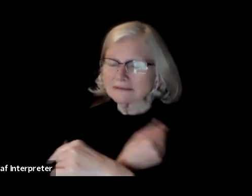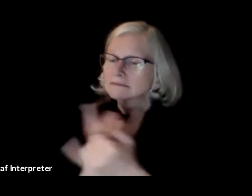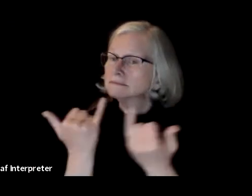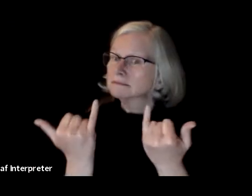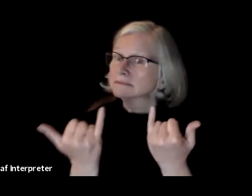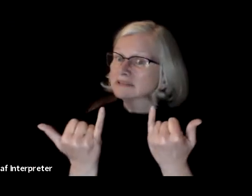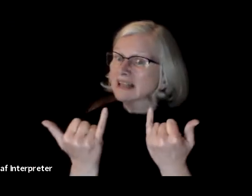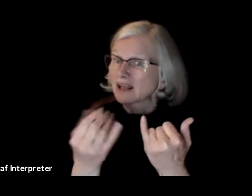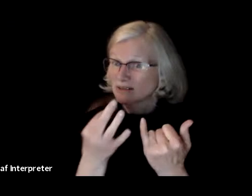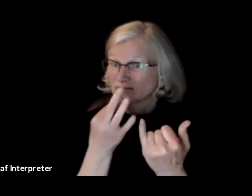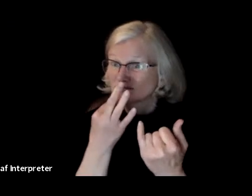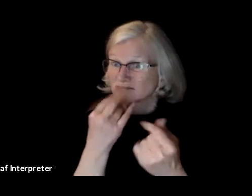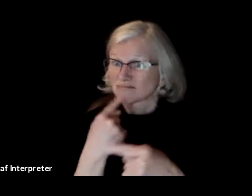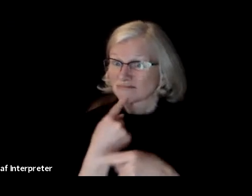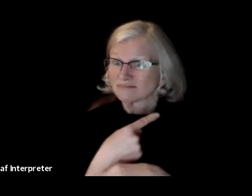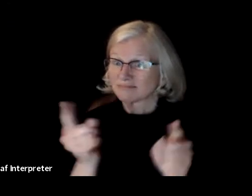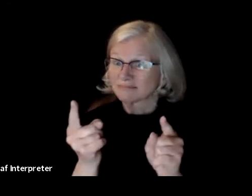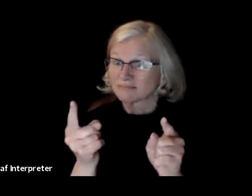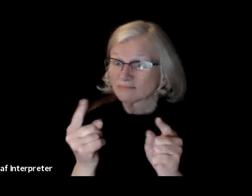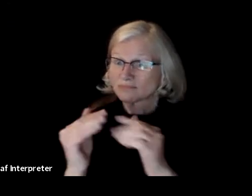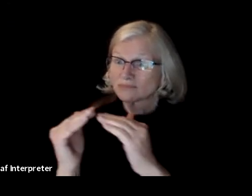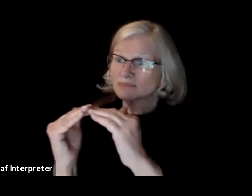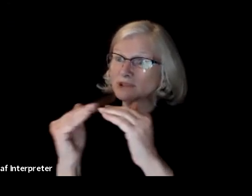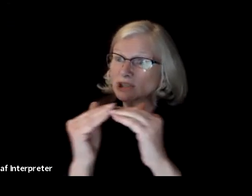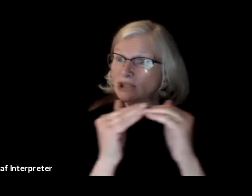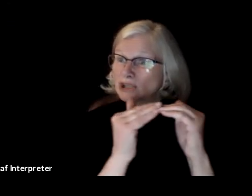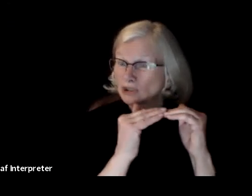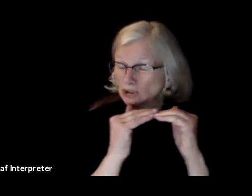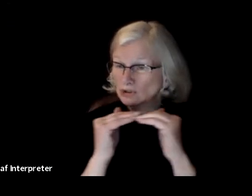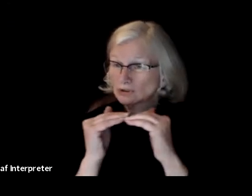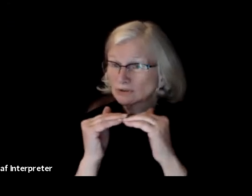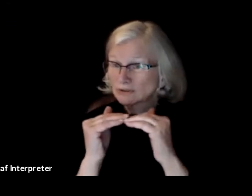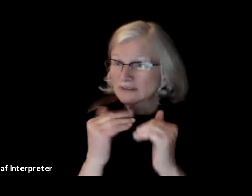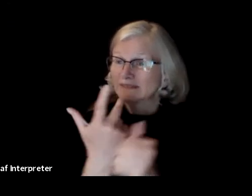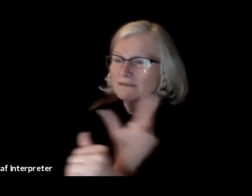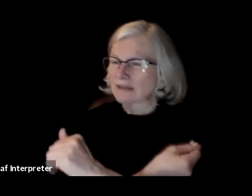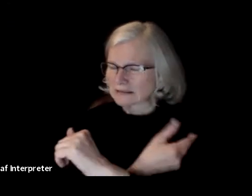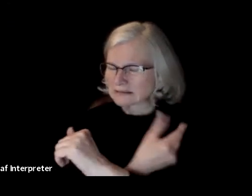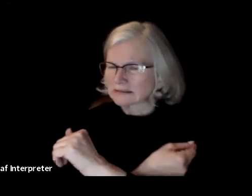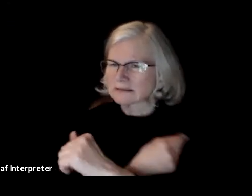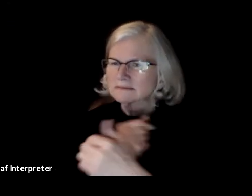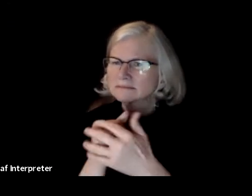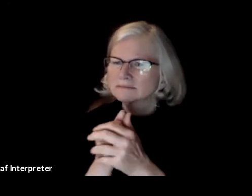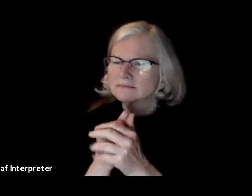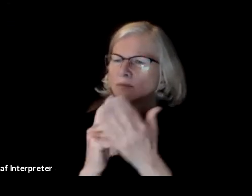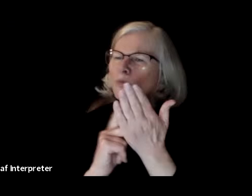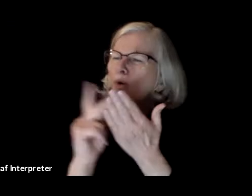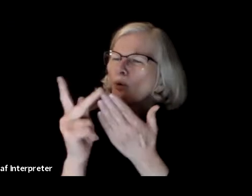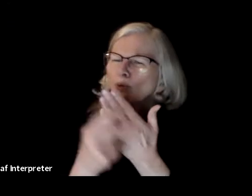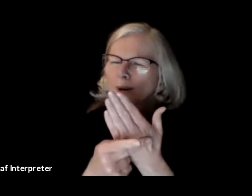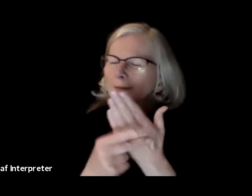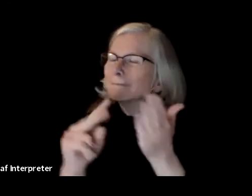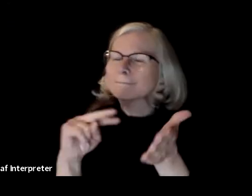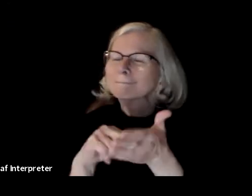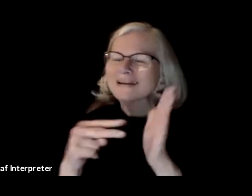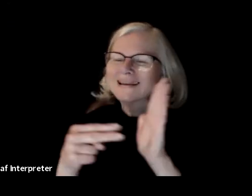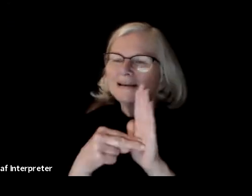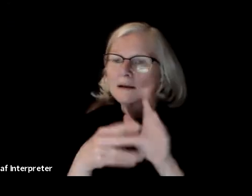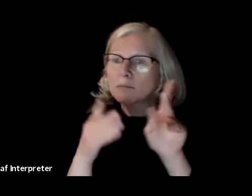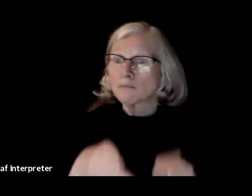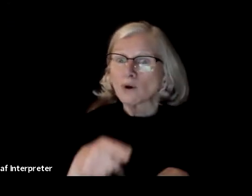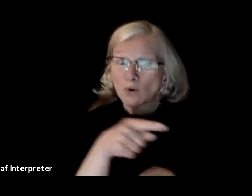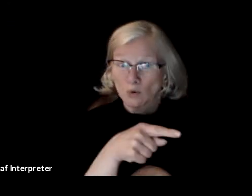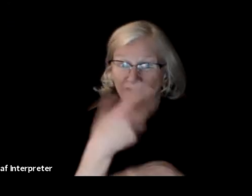vaccination ambassador program where vaccinated staff can help their non-vaccinated peers overcome their